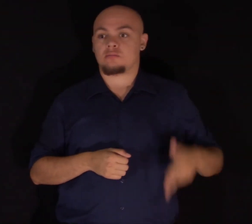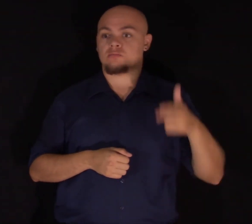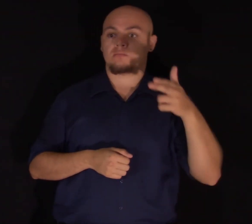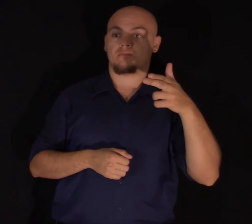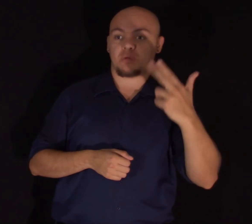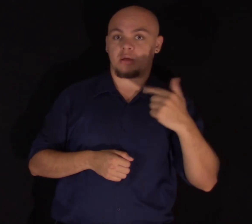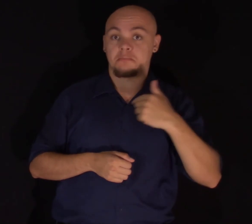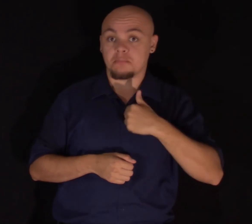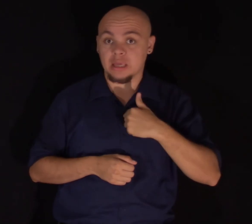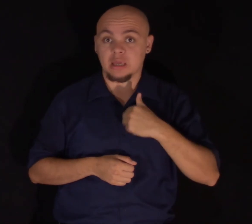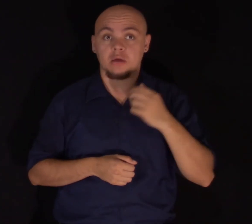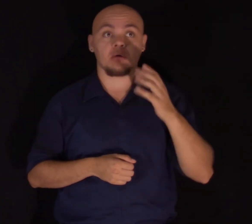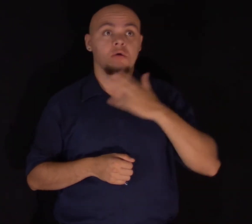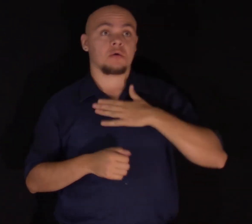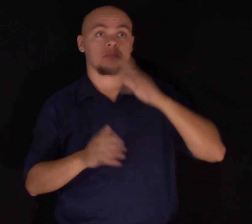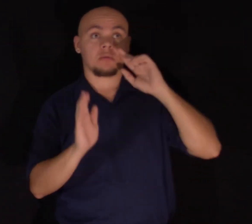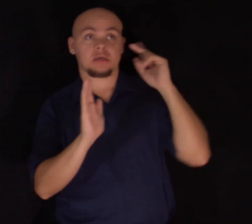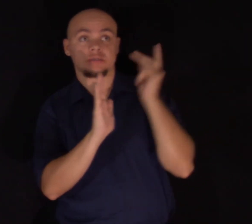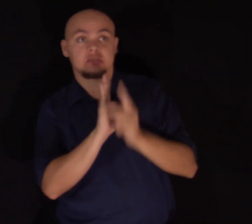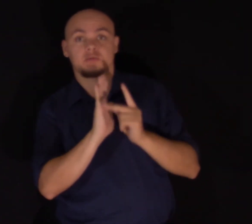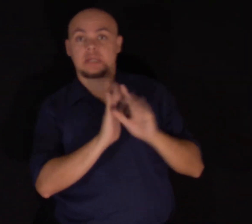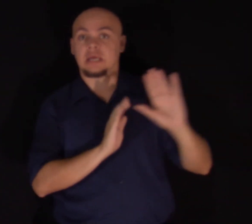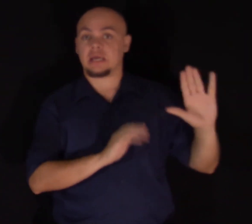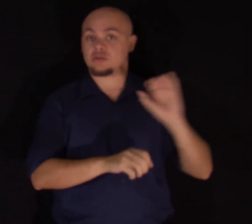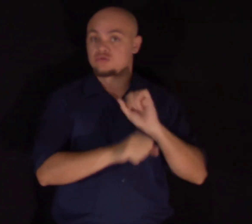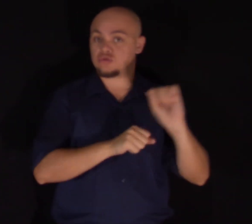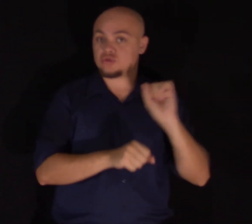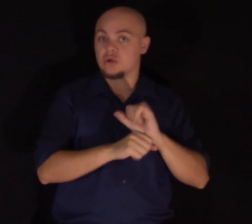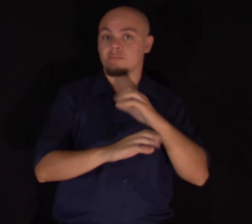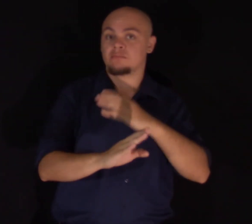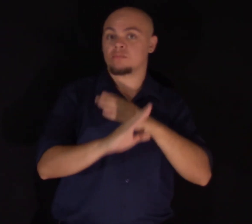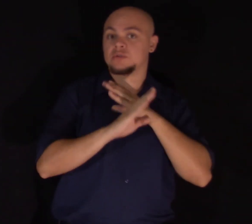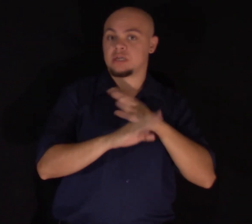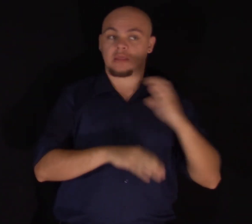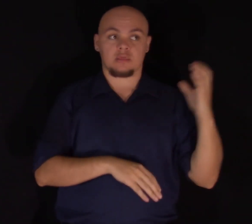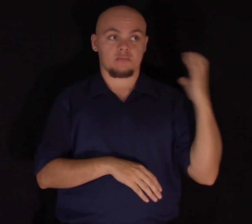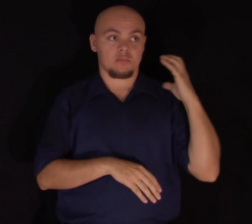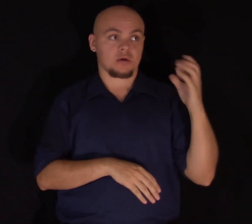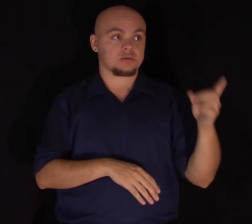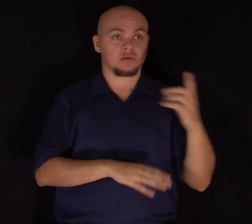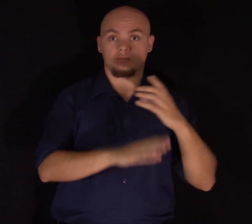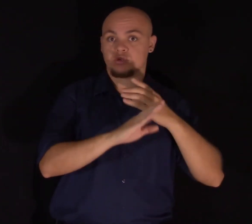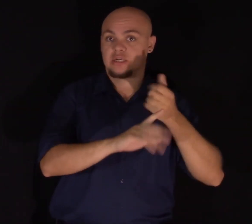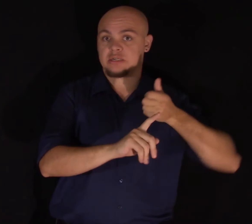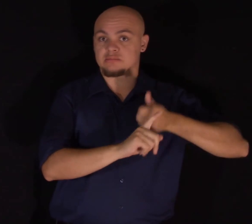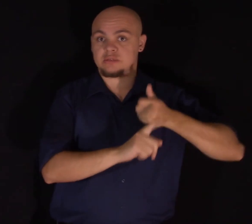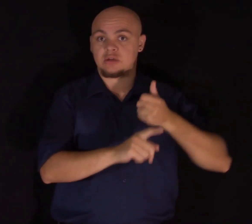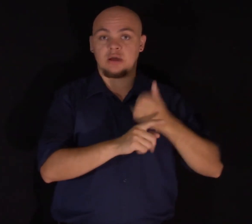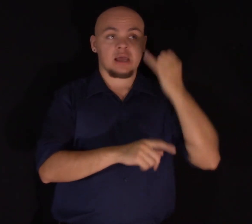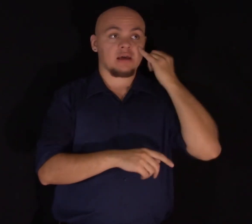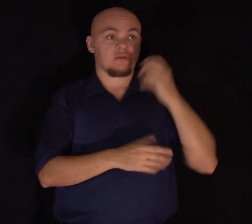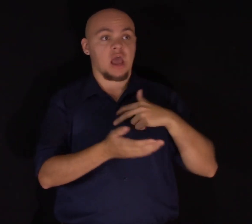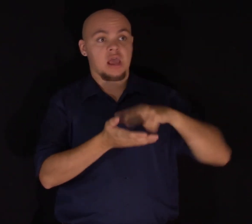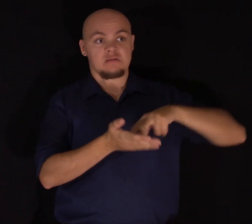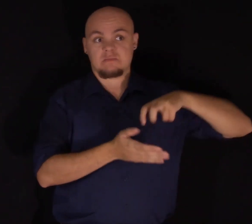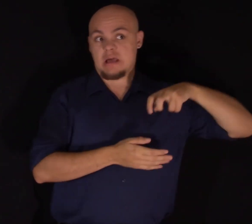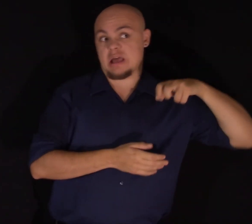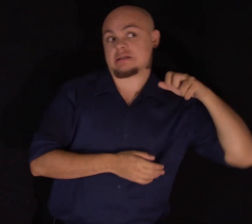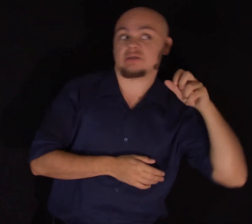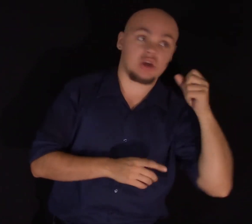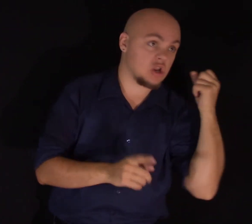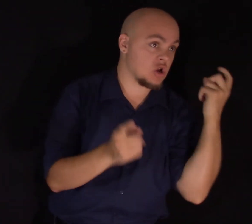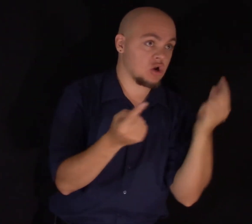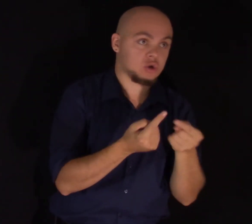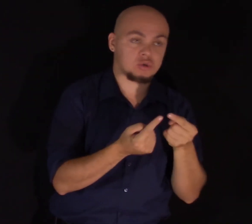namely me or my secretary, because it's his job to protect his boss and protect himself, or had I pounced and hurt one of them, trying to